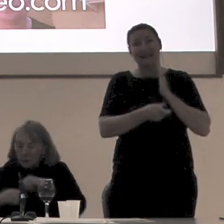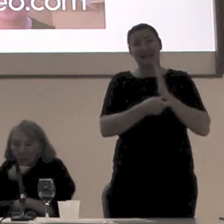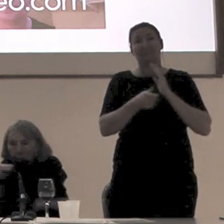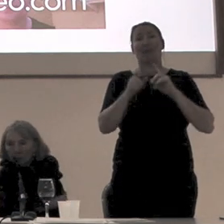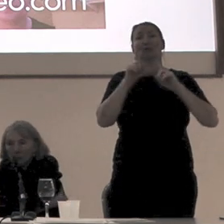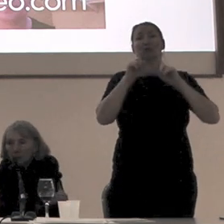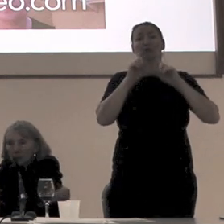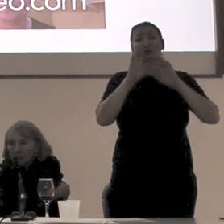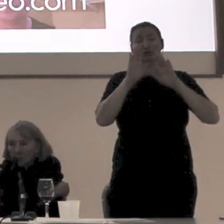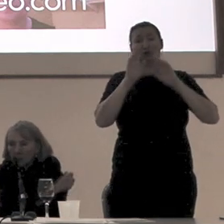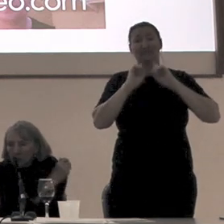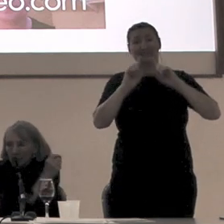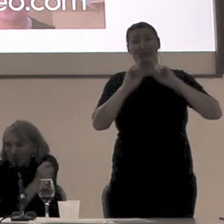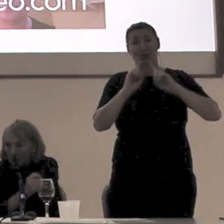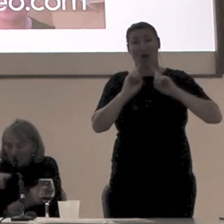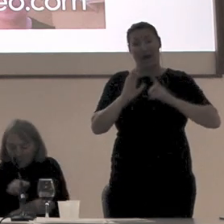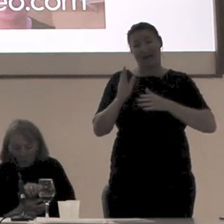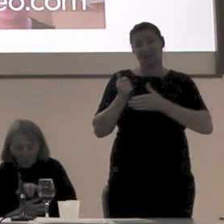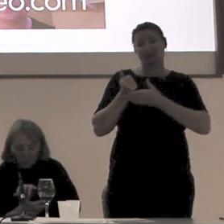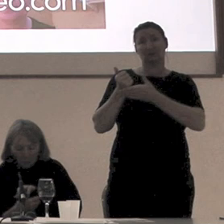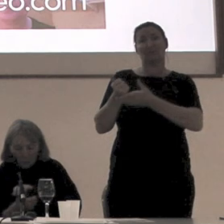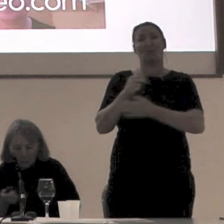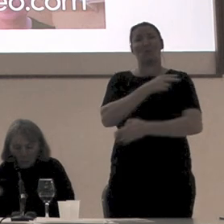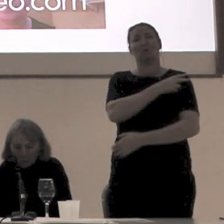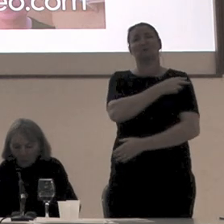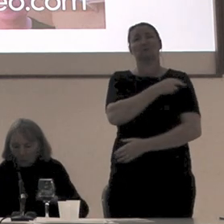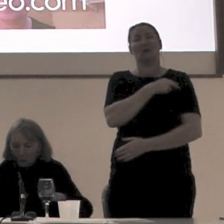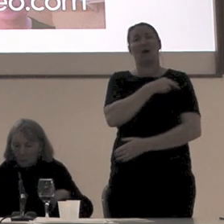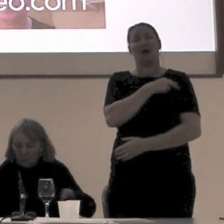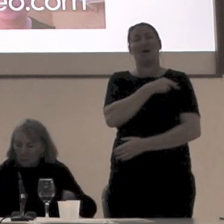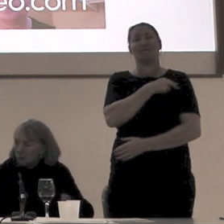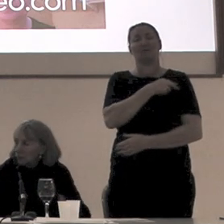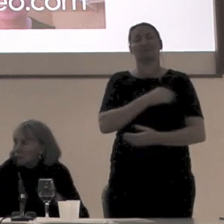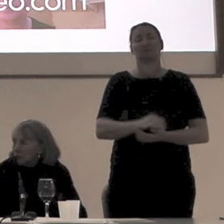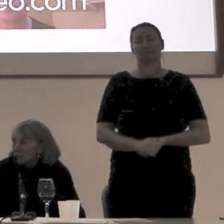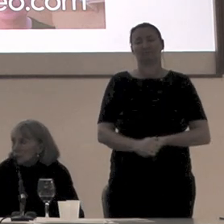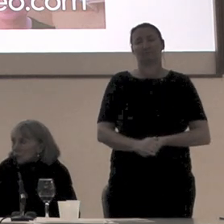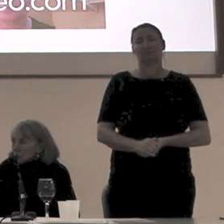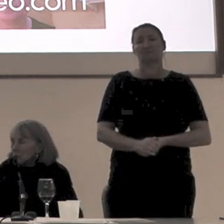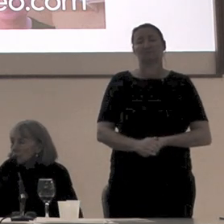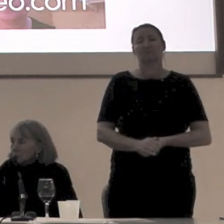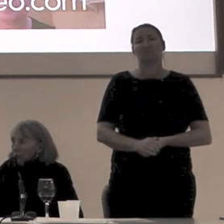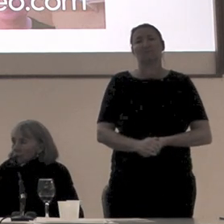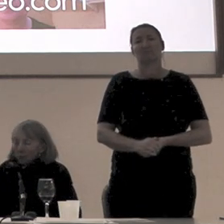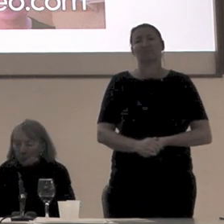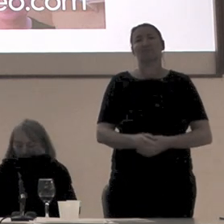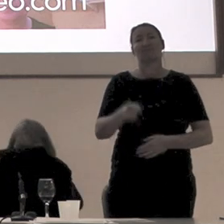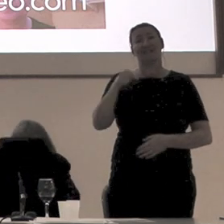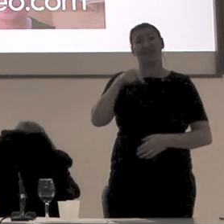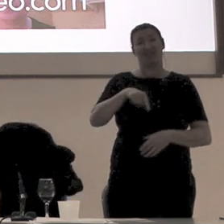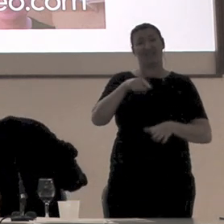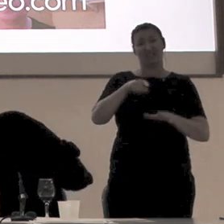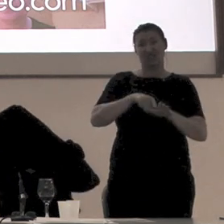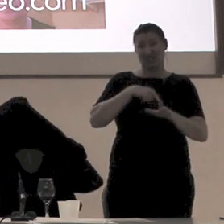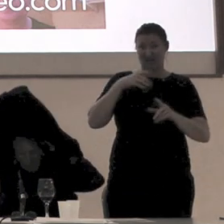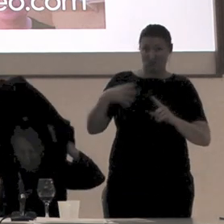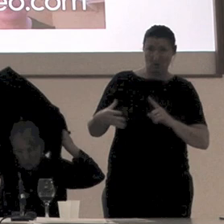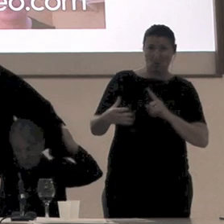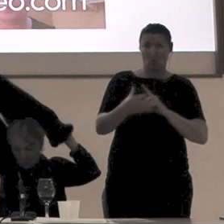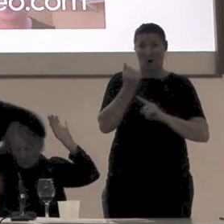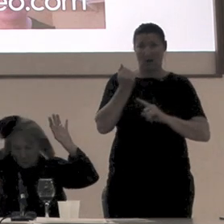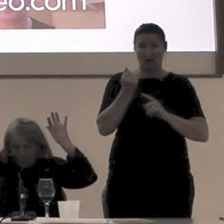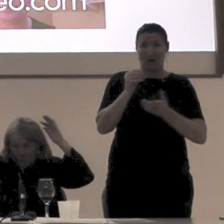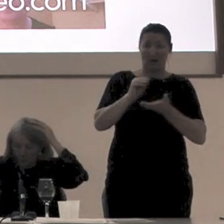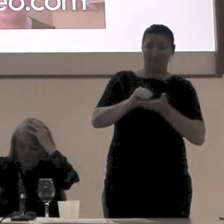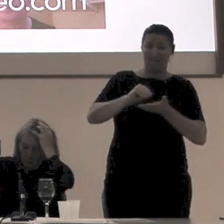support staff. Now, as the follow-up to our win on this year's pay award, we're looking at